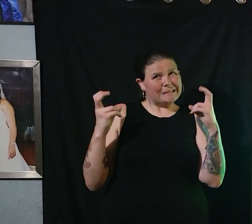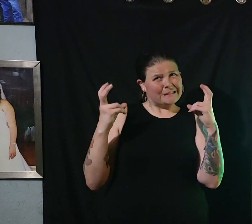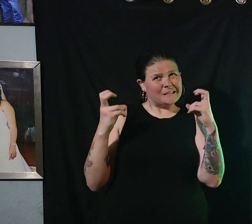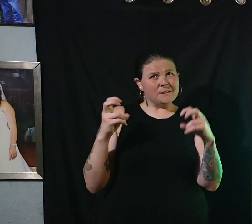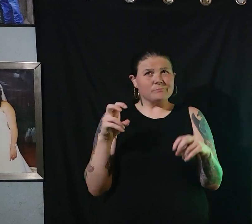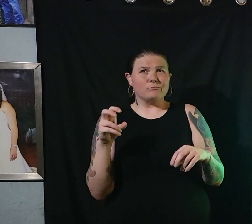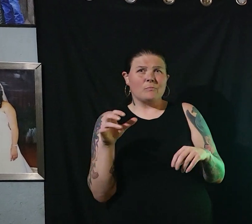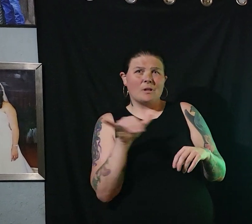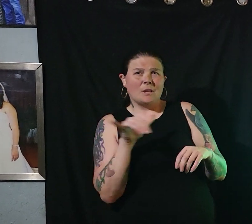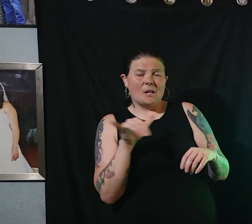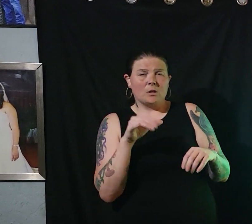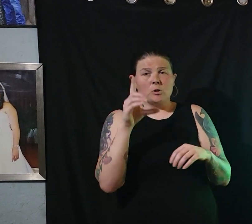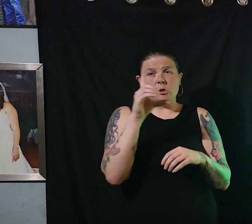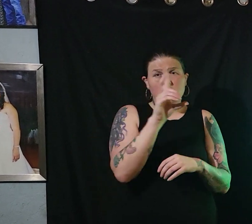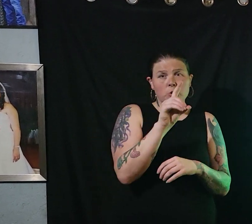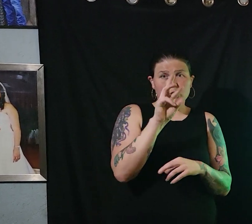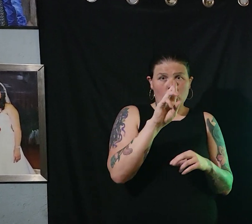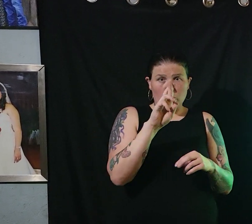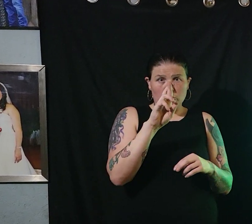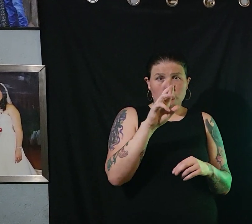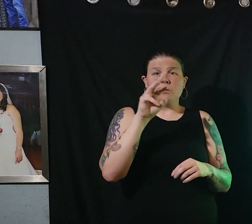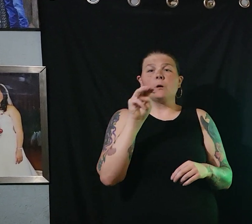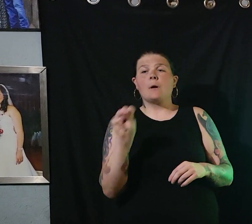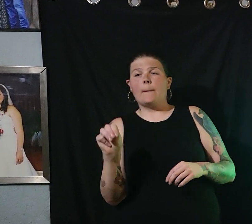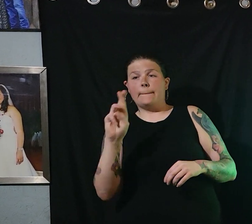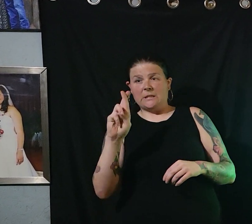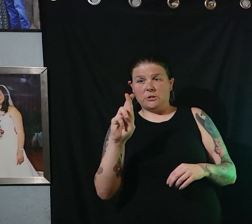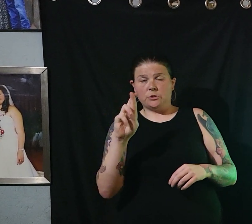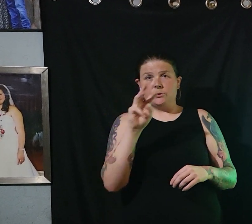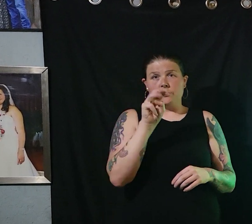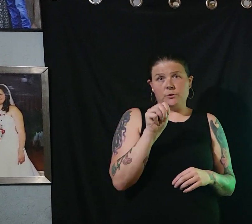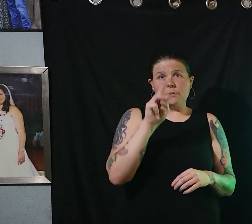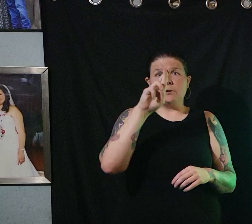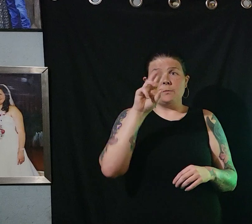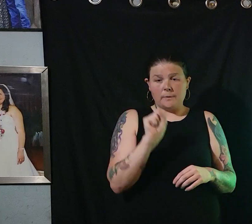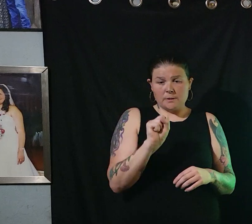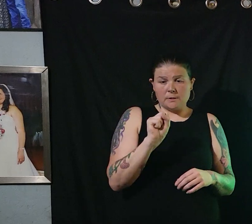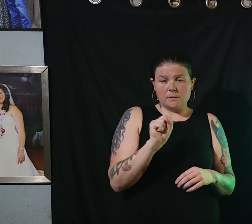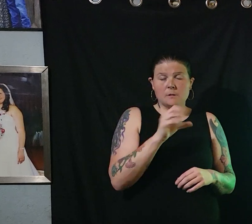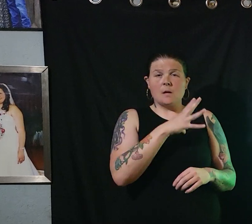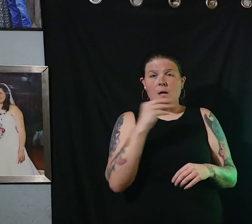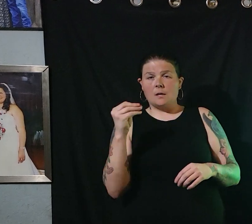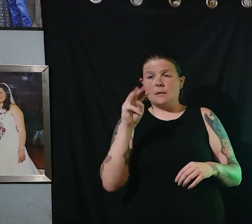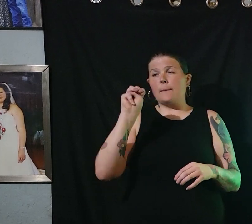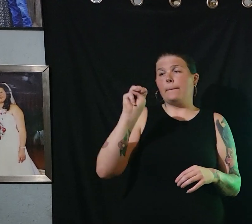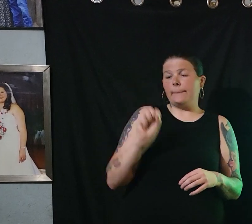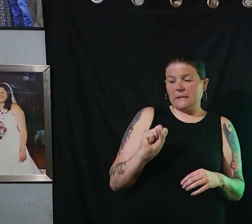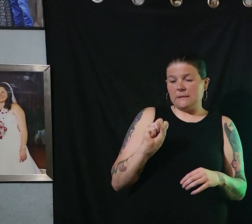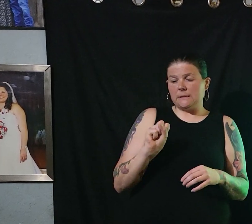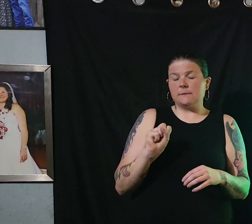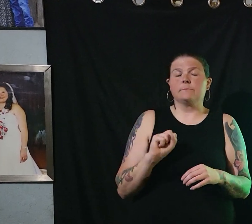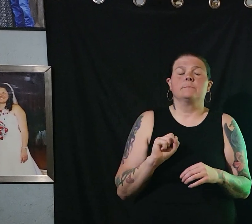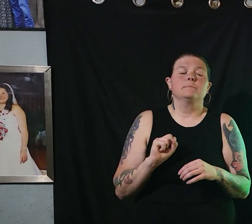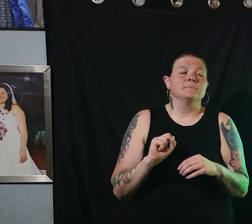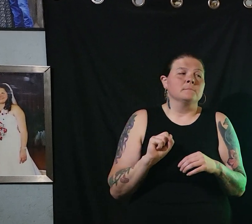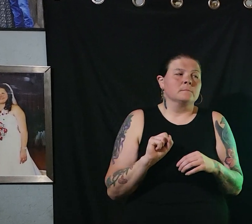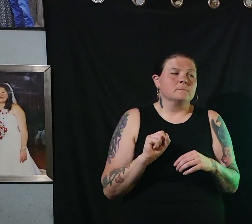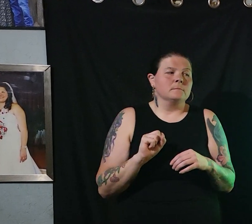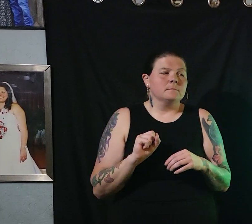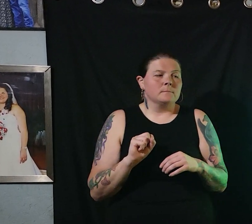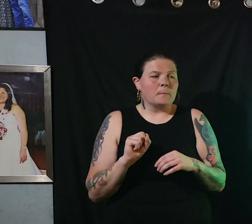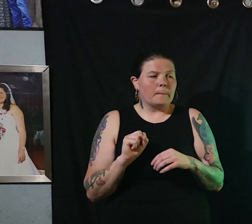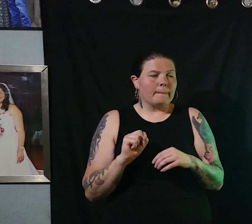titles like Doctor, Mr., Mrs., and Miss.